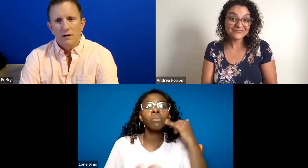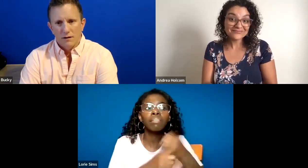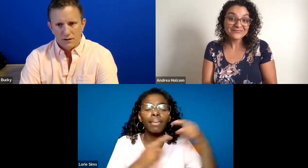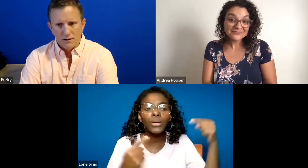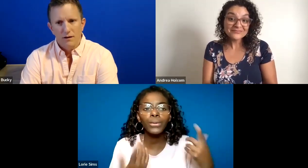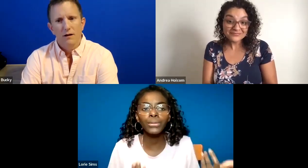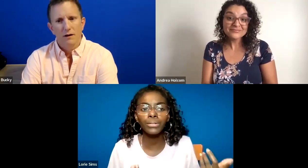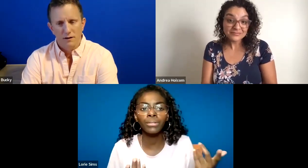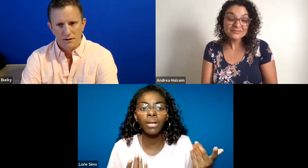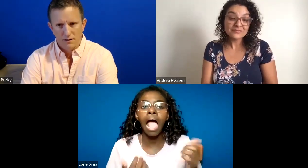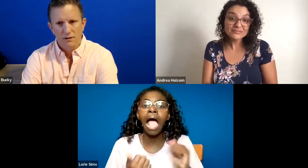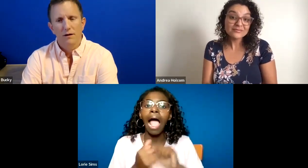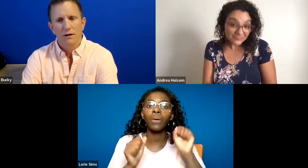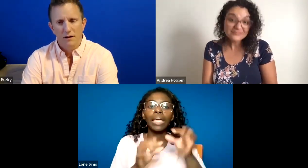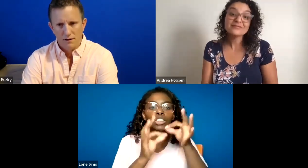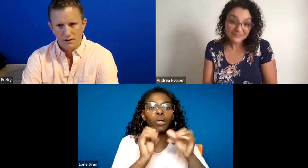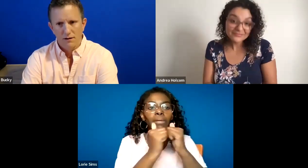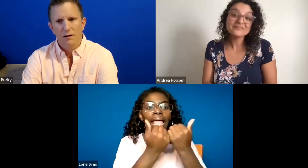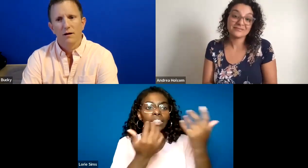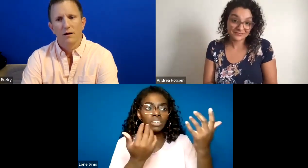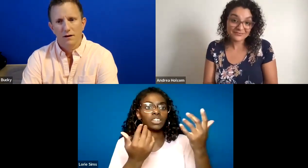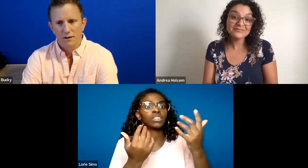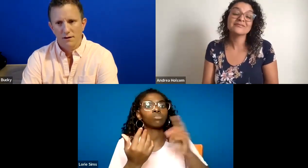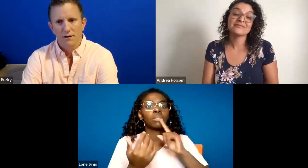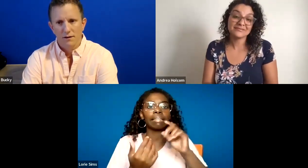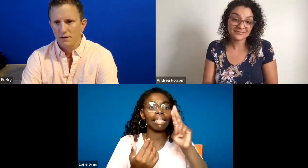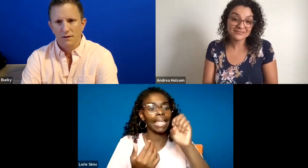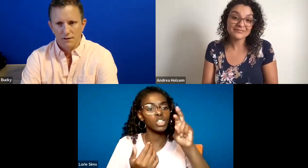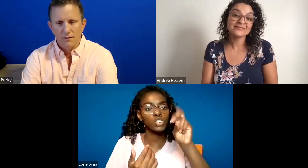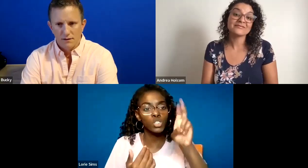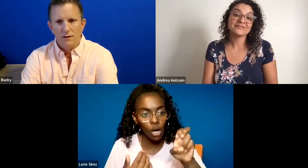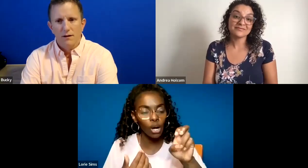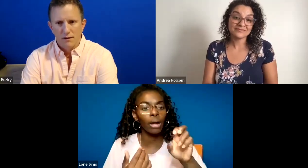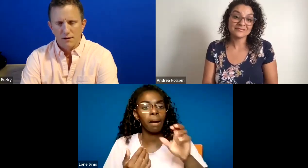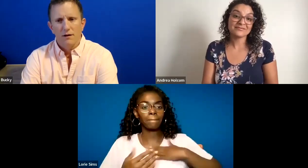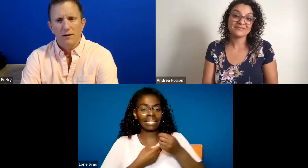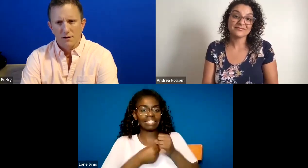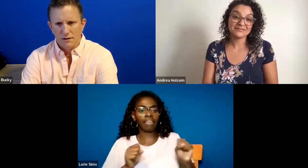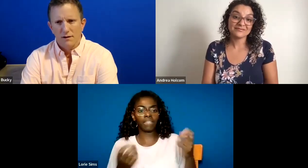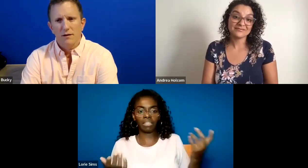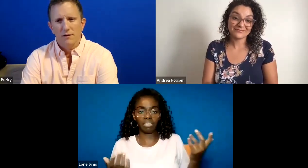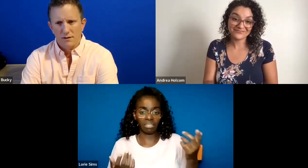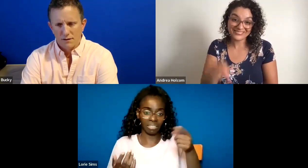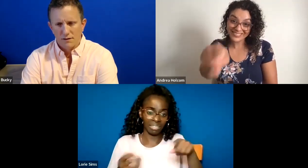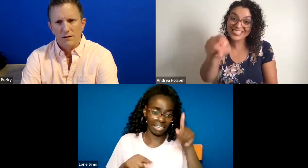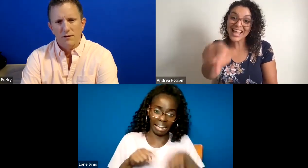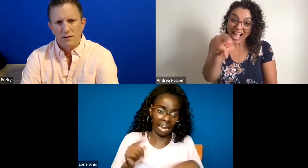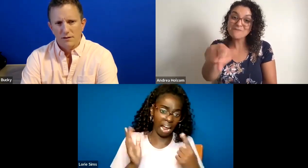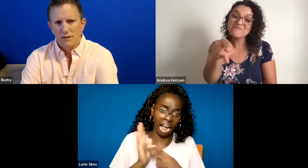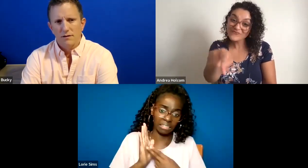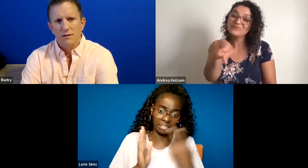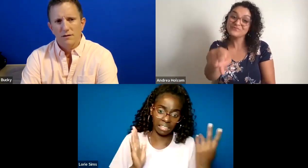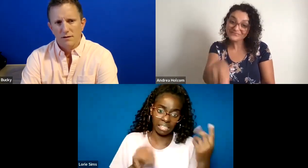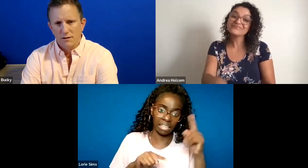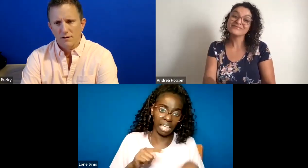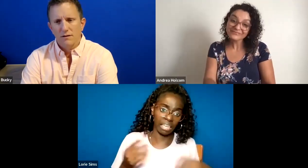not a safe space for me as a Black woman. I could really be hurt, literally. And the interpreting agency cannot ensure my